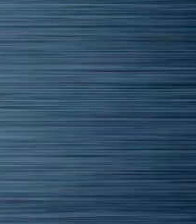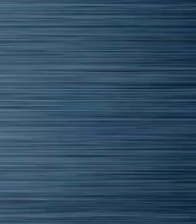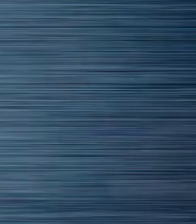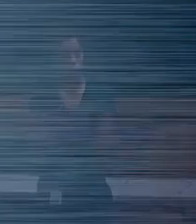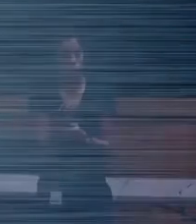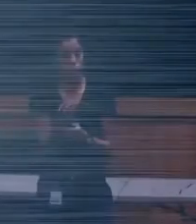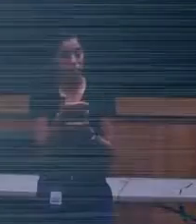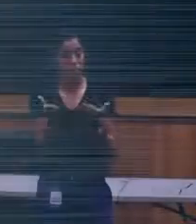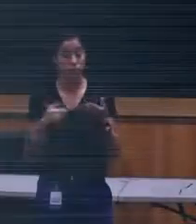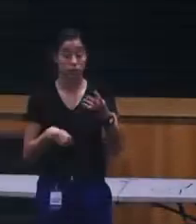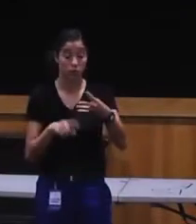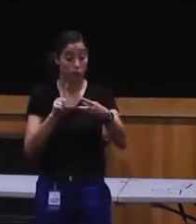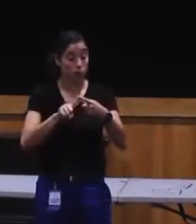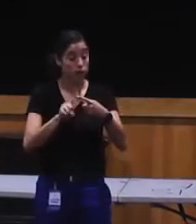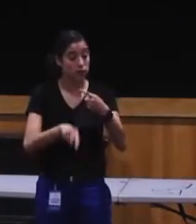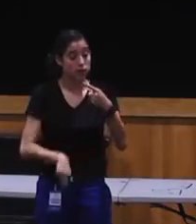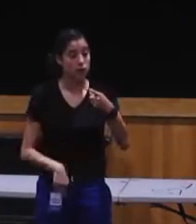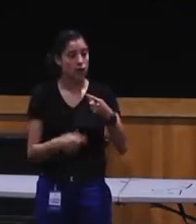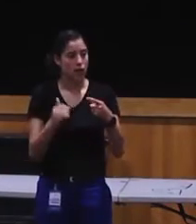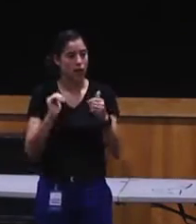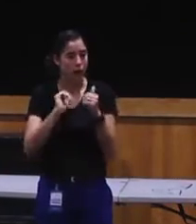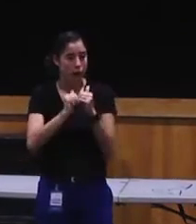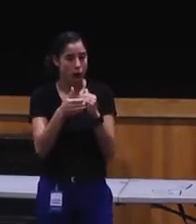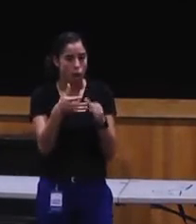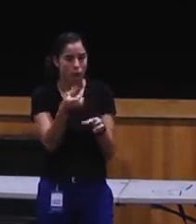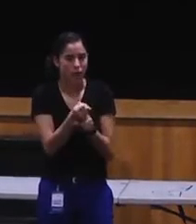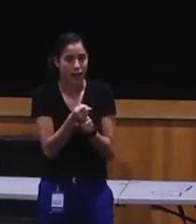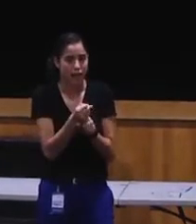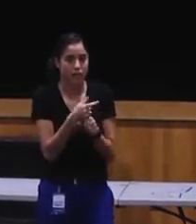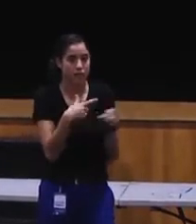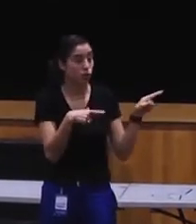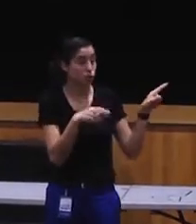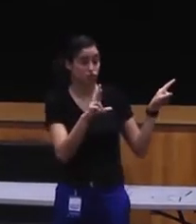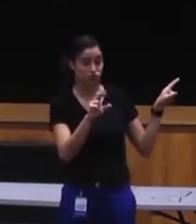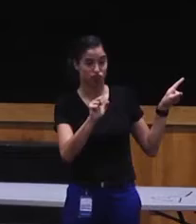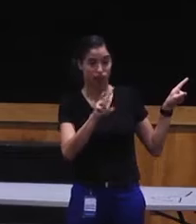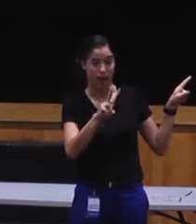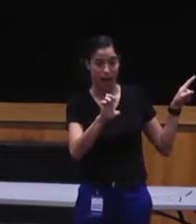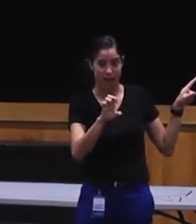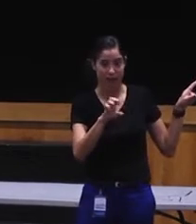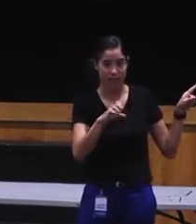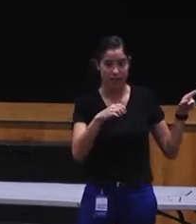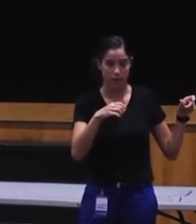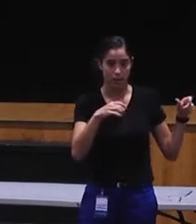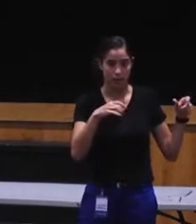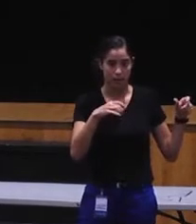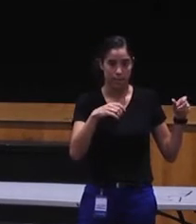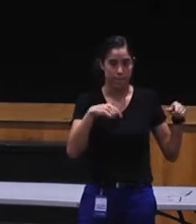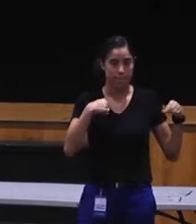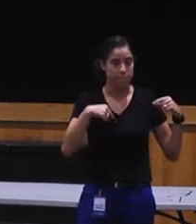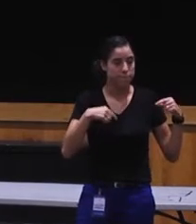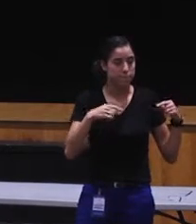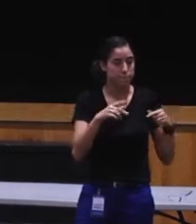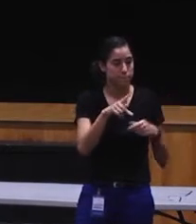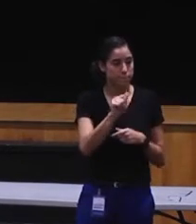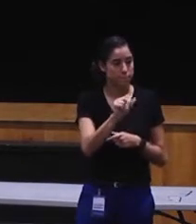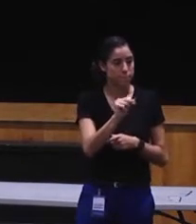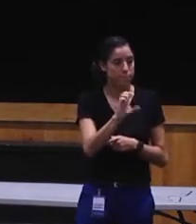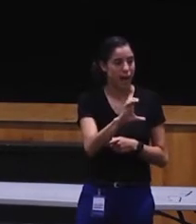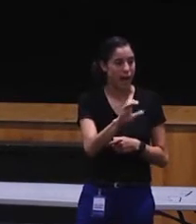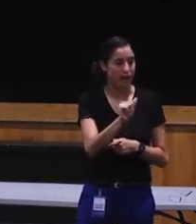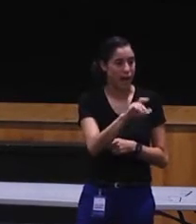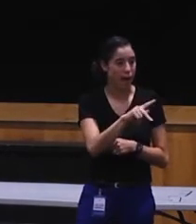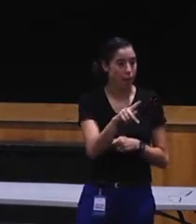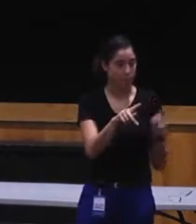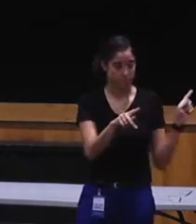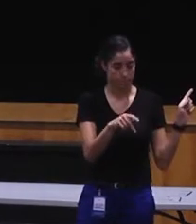One is, how can you get that Rave Panic app? Some of you might not have gotten all those directions, so I'm going to give you step-by-step directions of